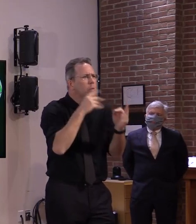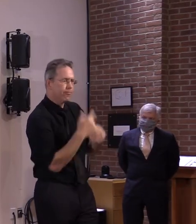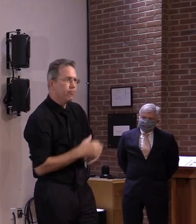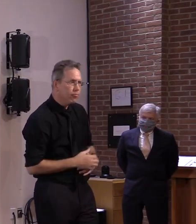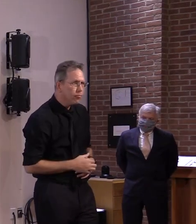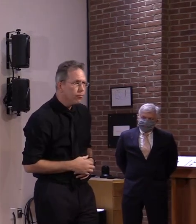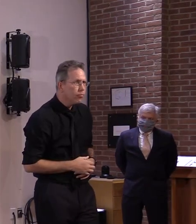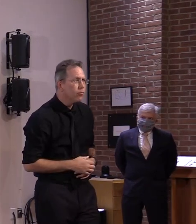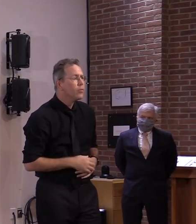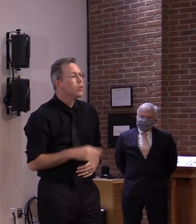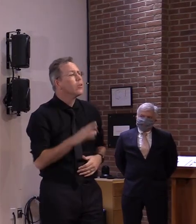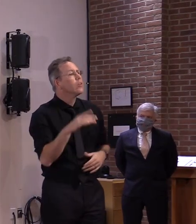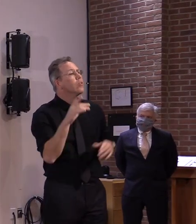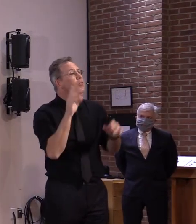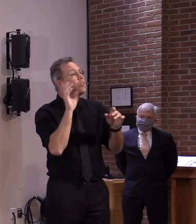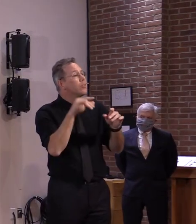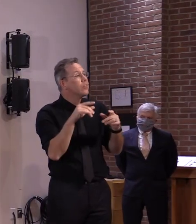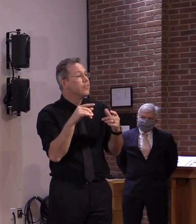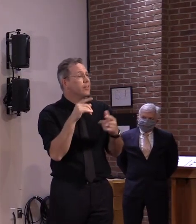you need,